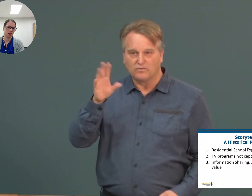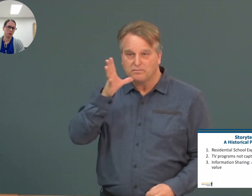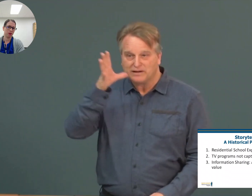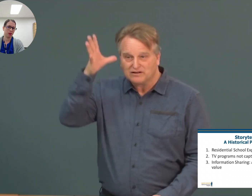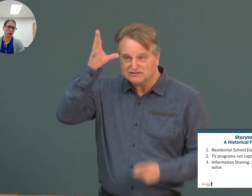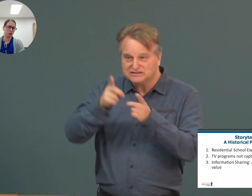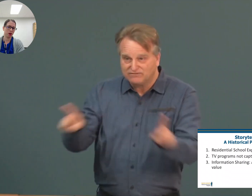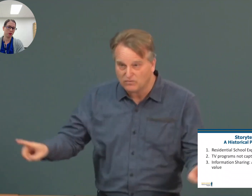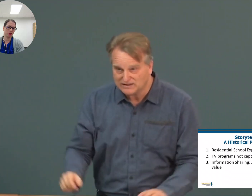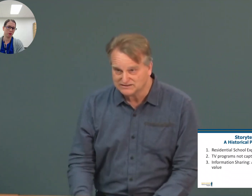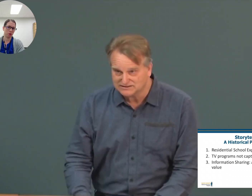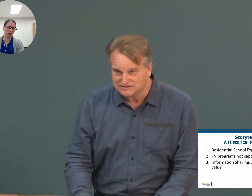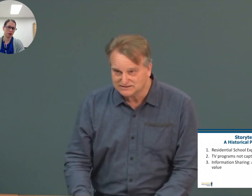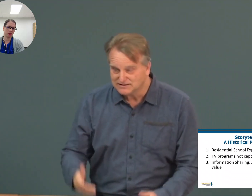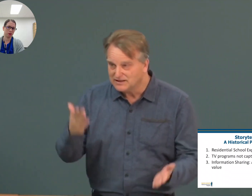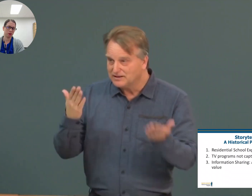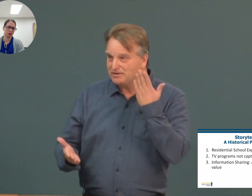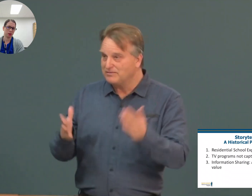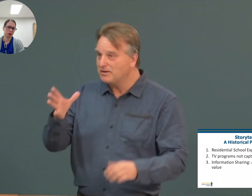Maybe their own parents are divorced.